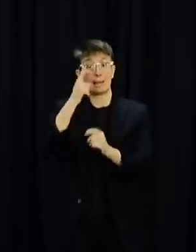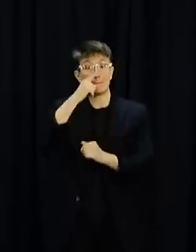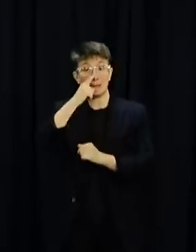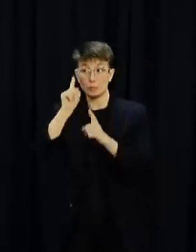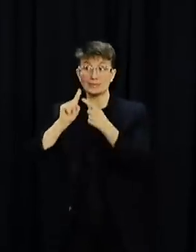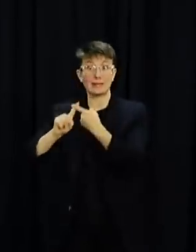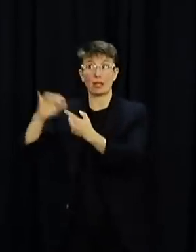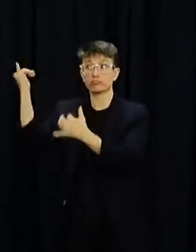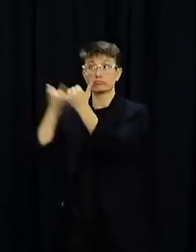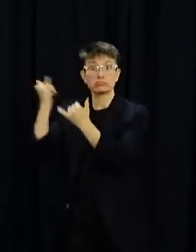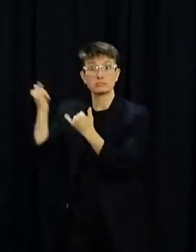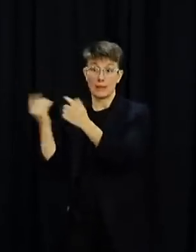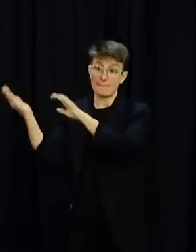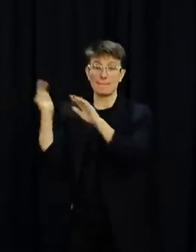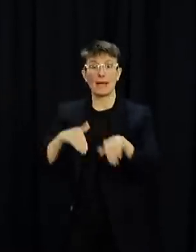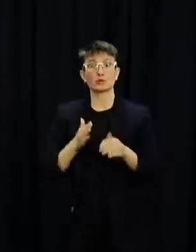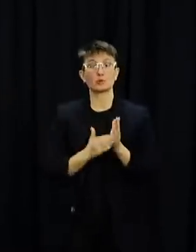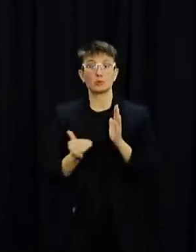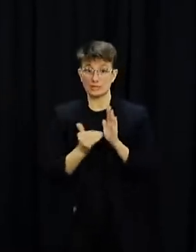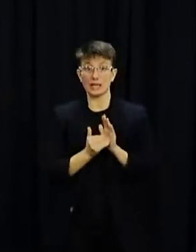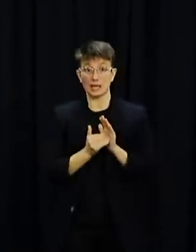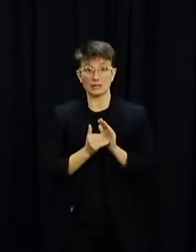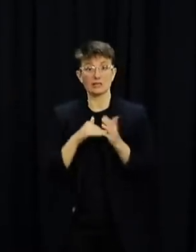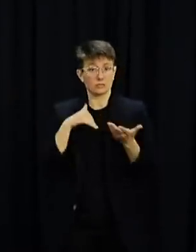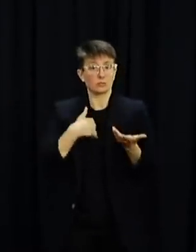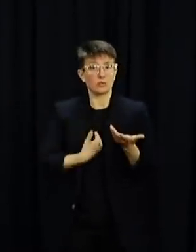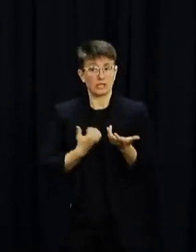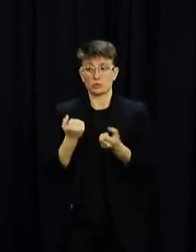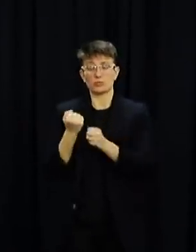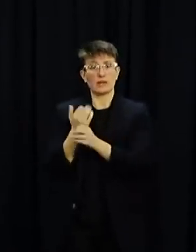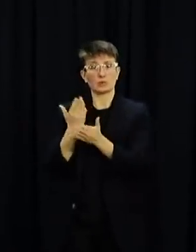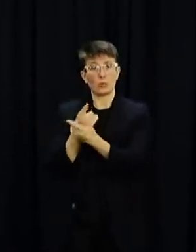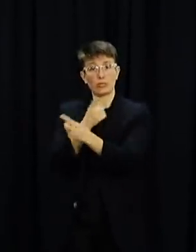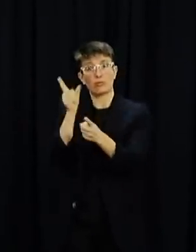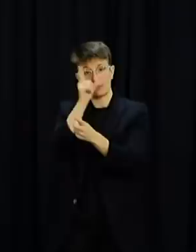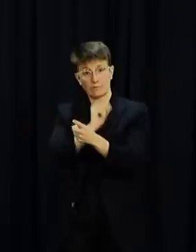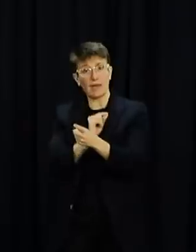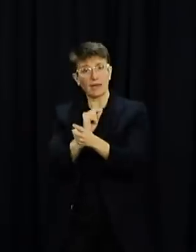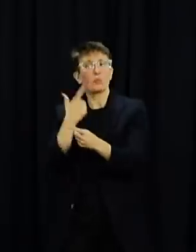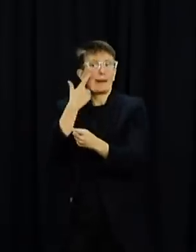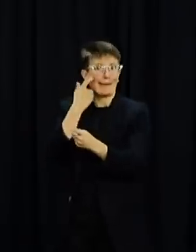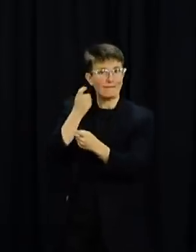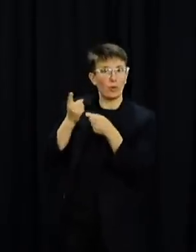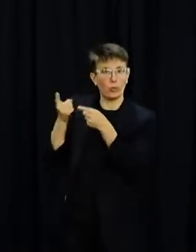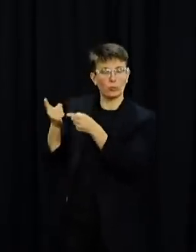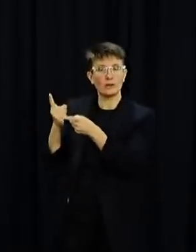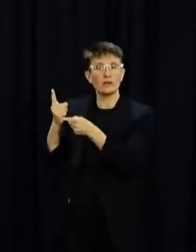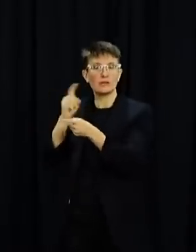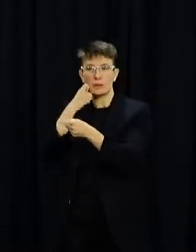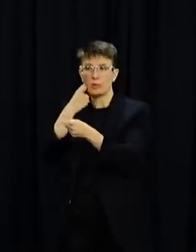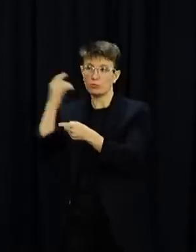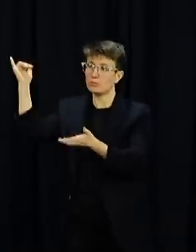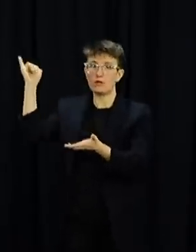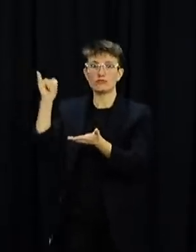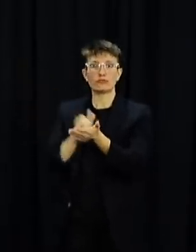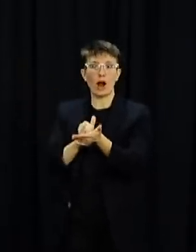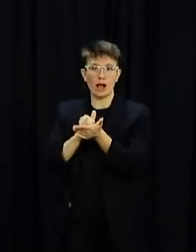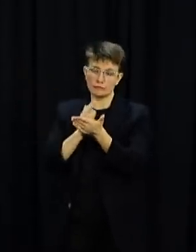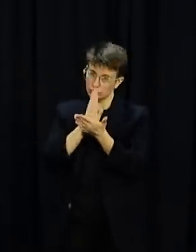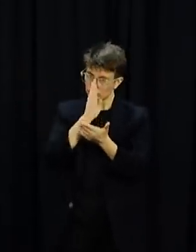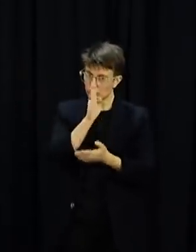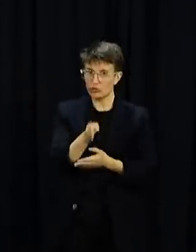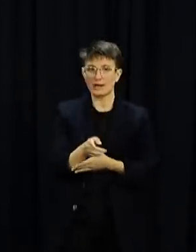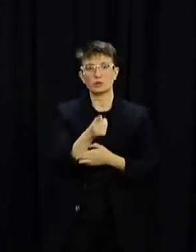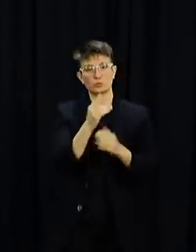very cautiously. So there's no reason why we cannot continue to do that. They will be moving into a level 3 environment, but they will be in